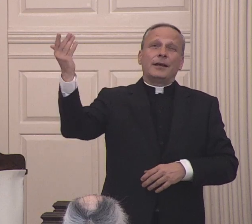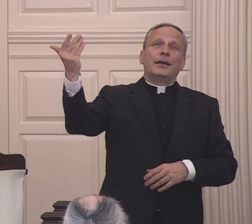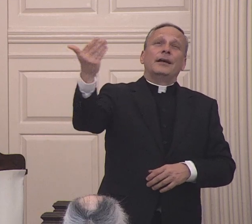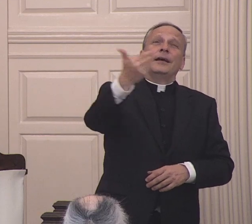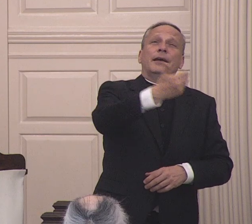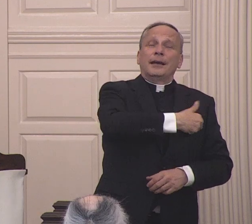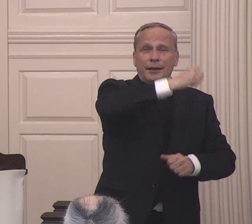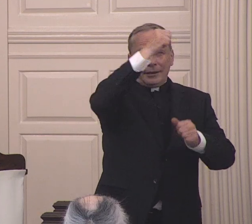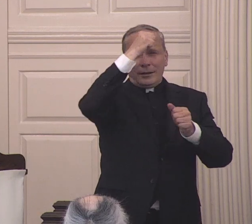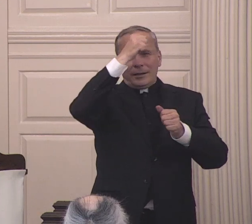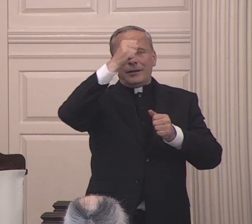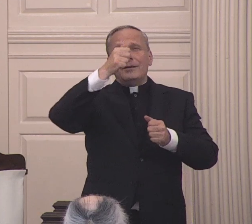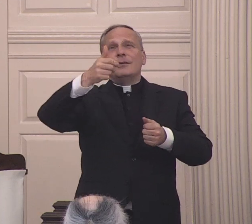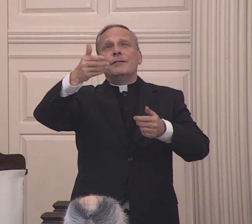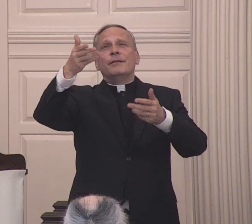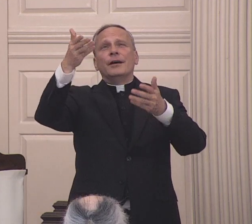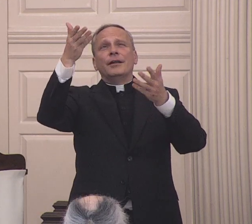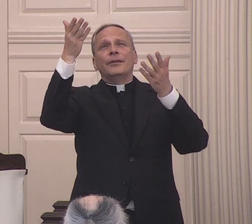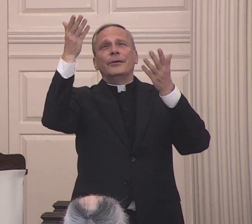say,